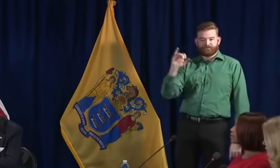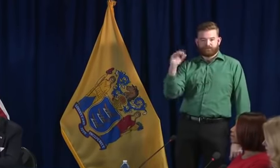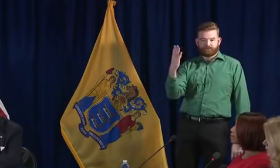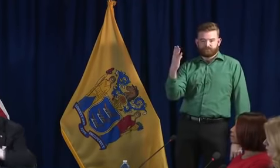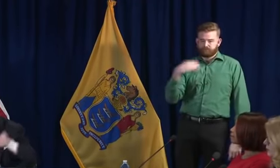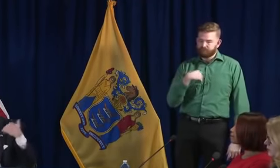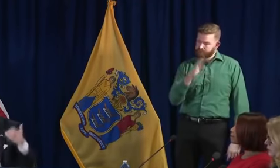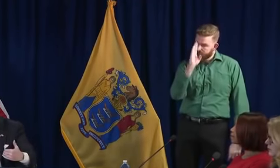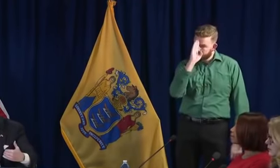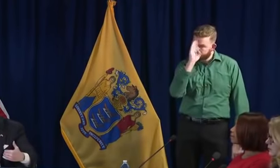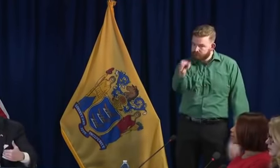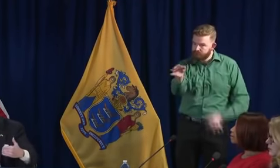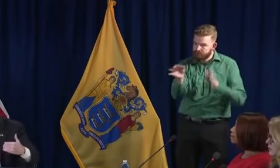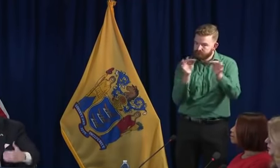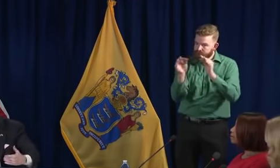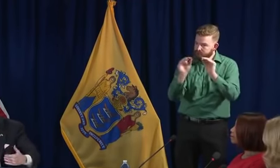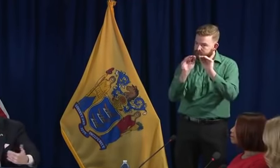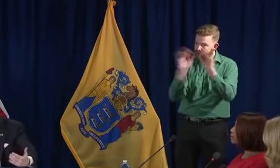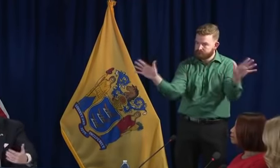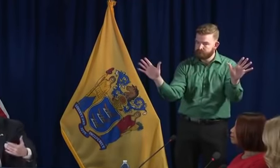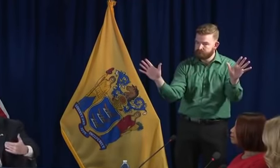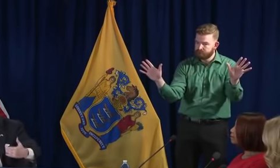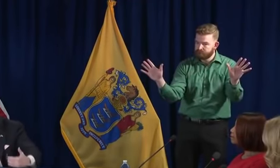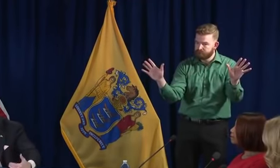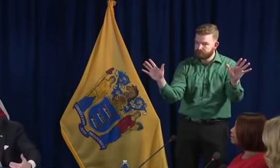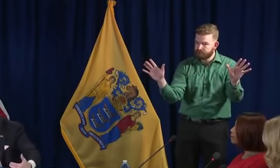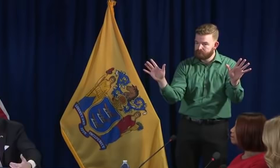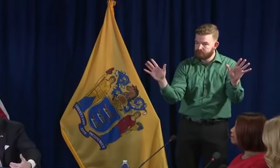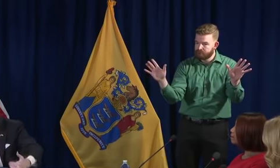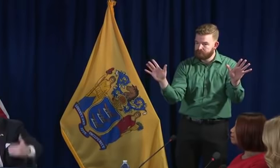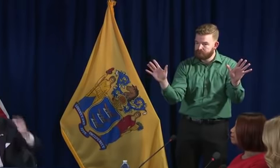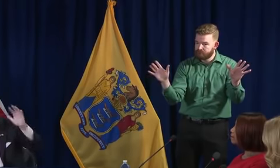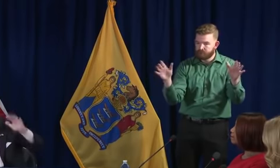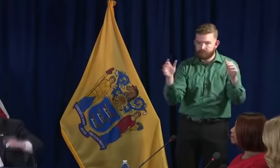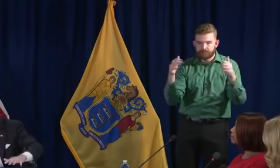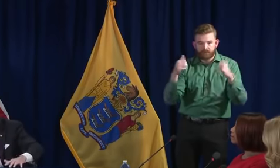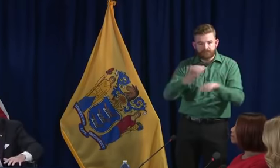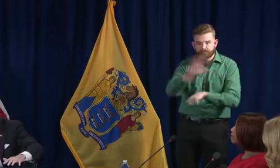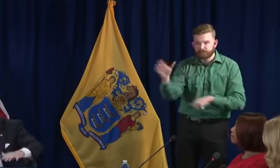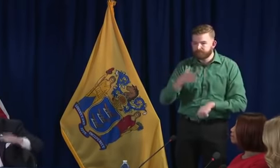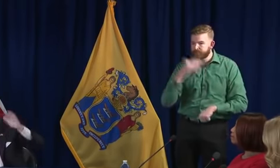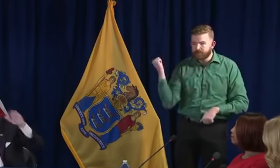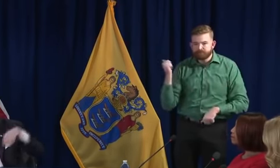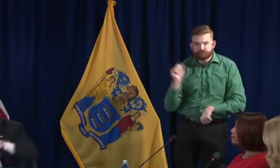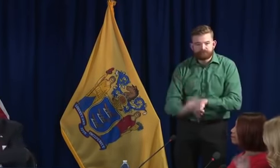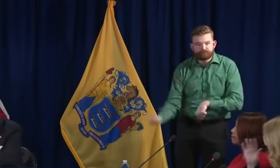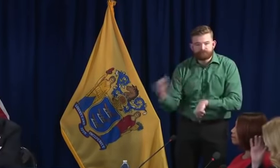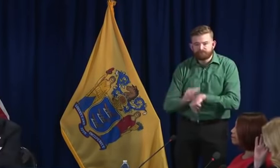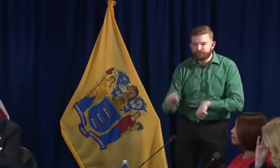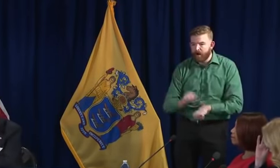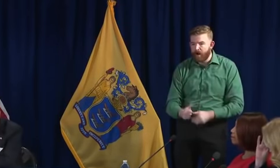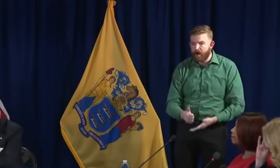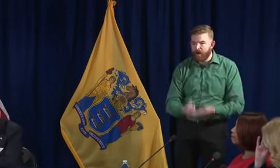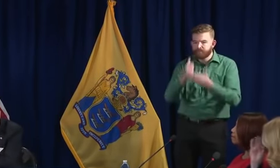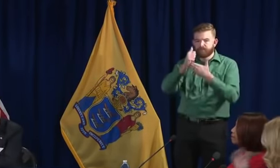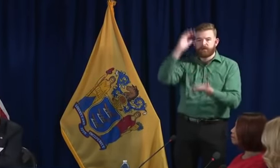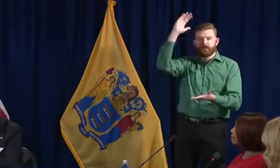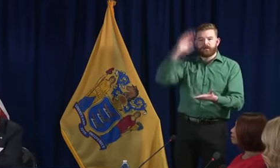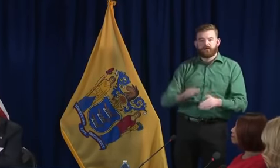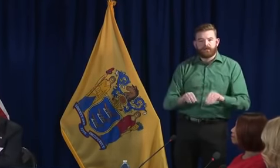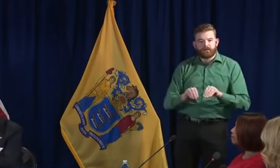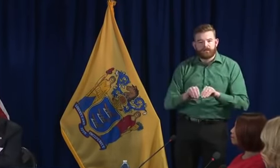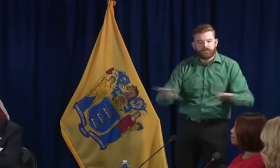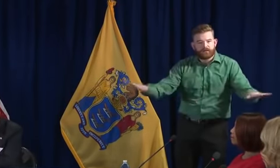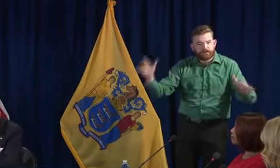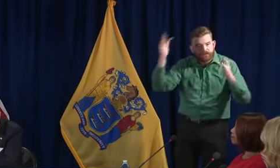we can to get out ahead of this, and by doing so, even though there's short-term pain, to lessen the anxiety and not to increase it. But these